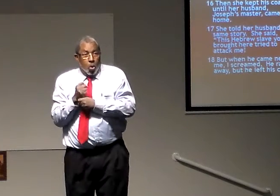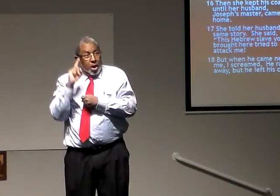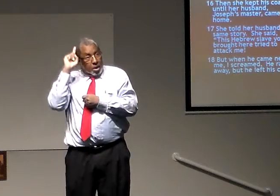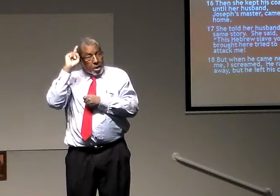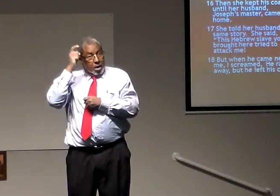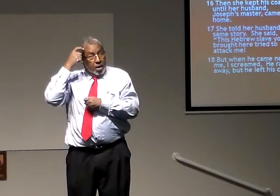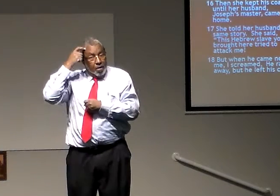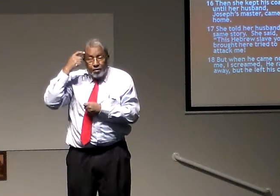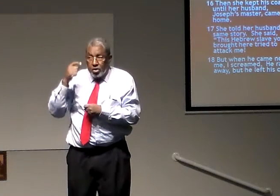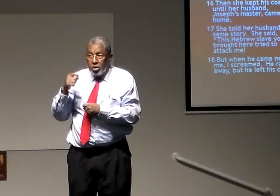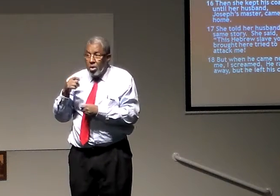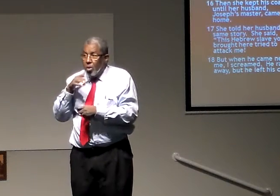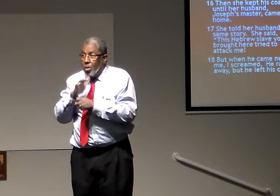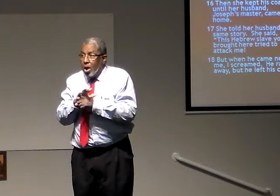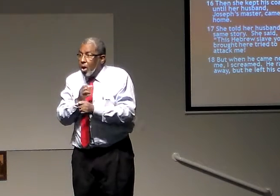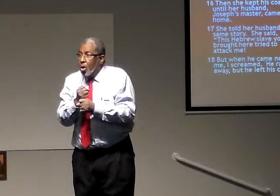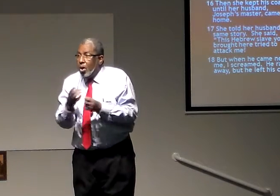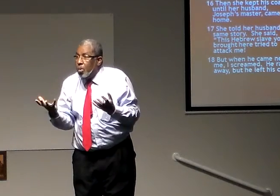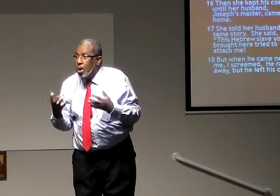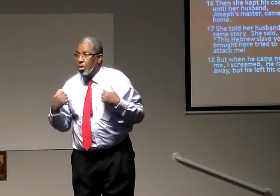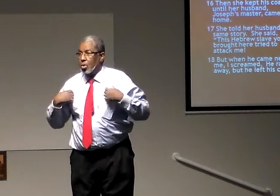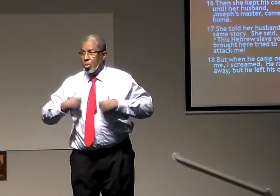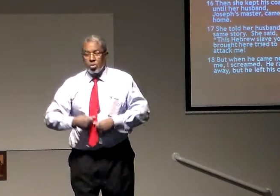that. And the governor's wife, what does she do?